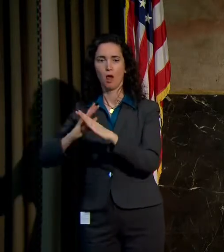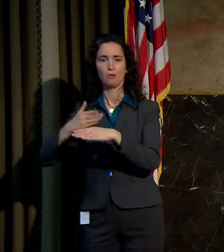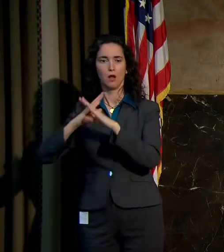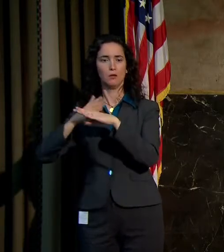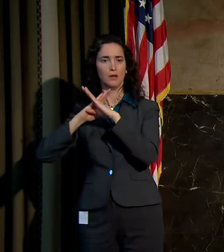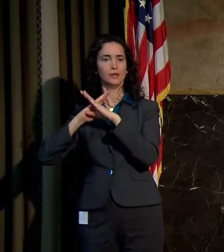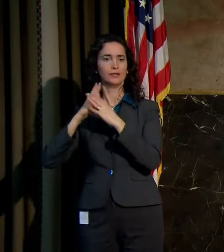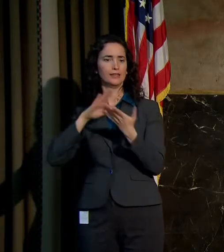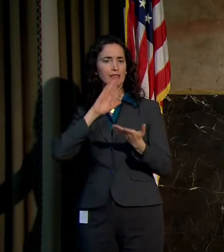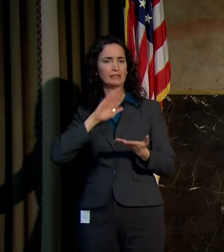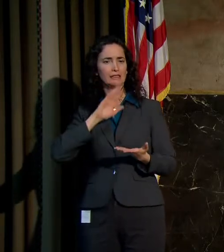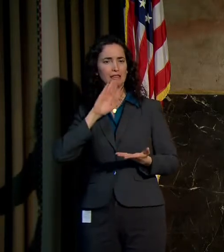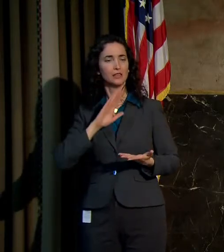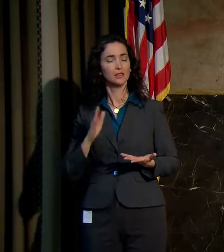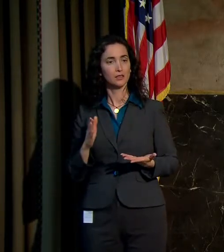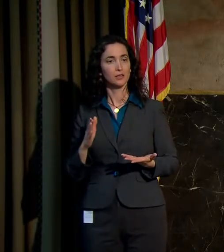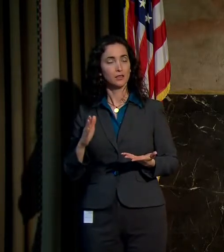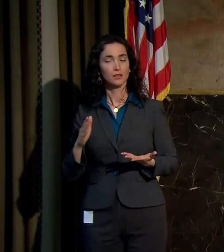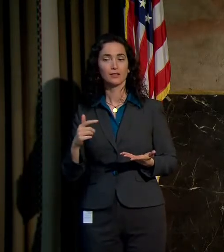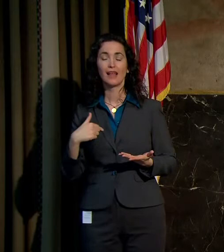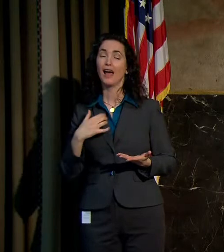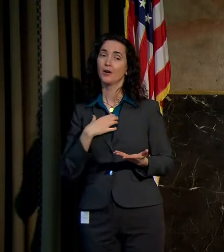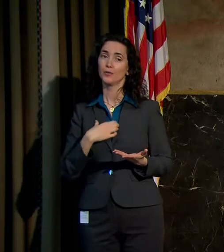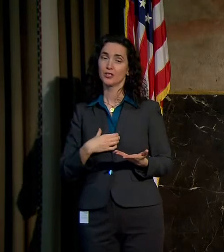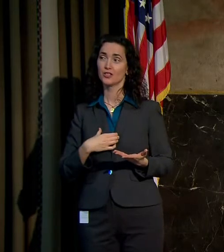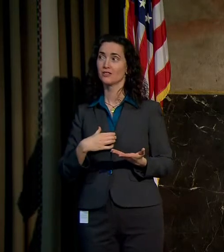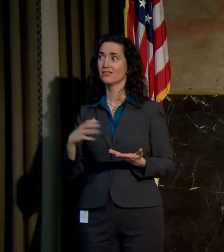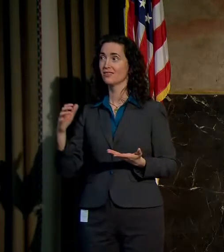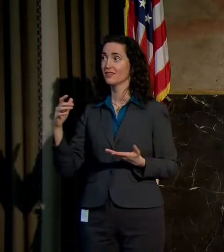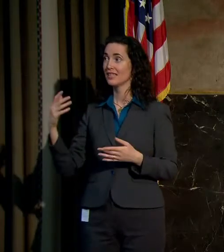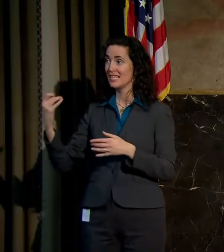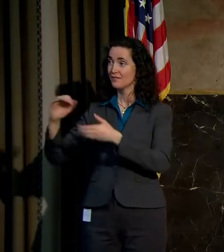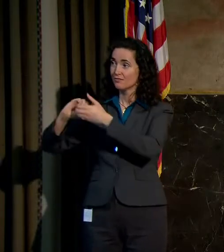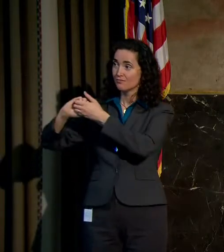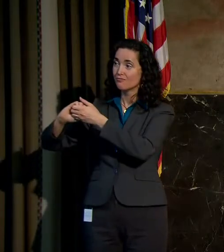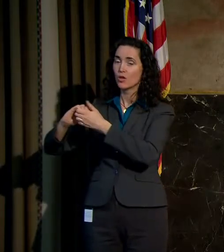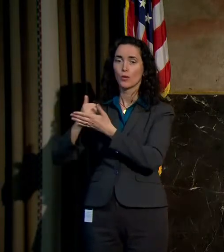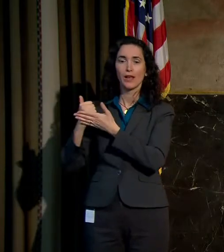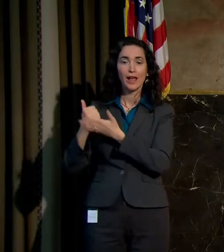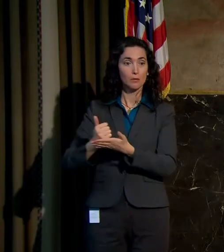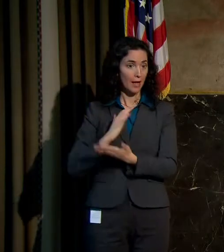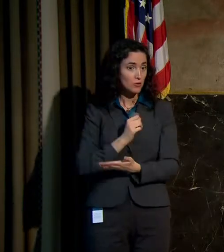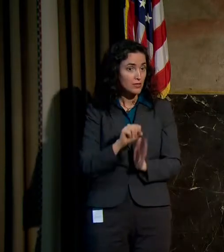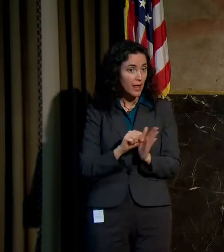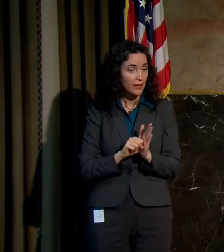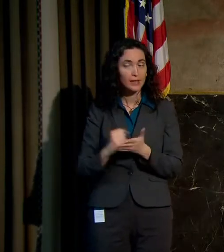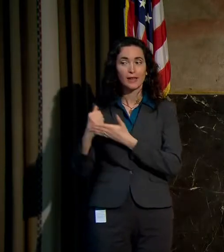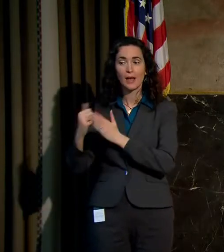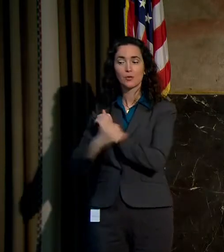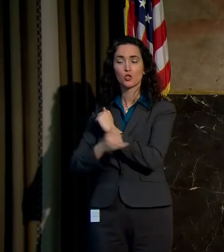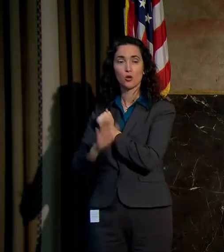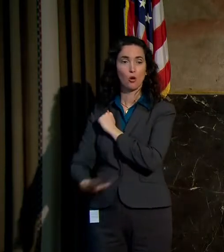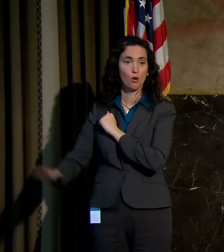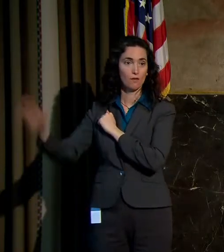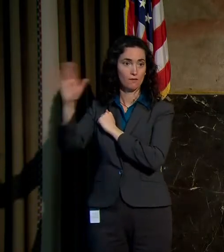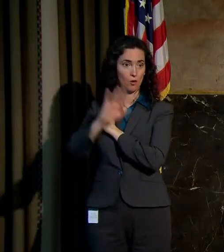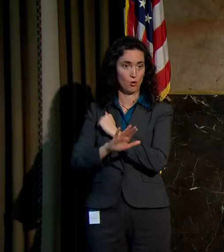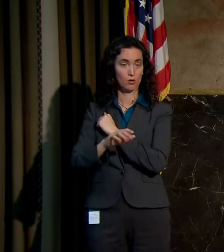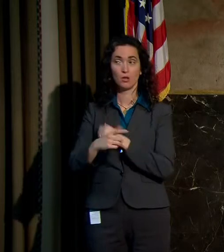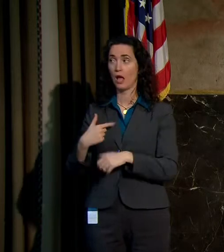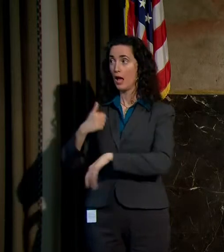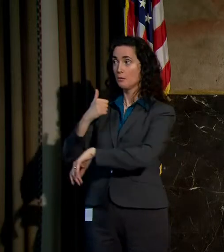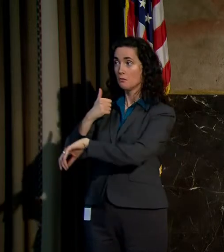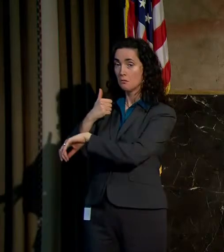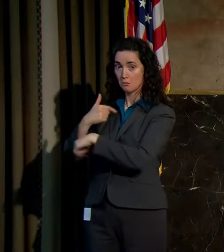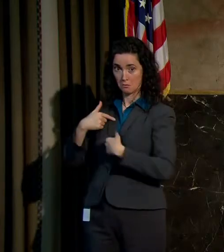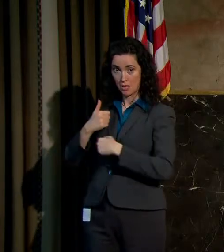think that would best serve not just our state, but the country. How much do I put that on the